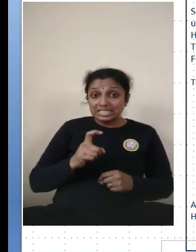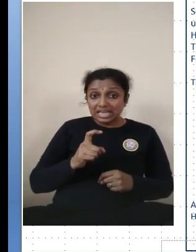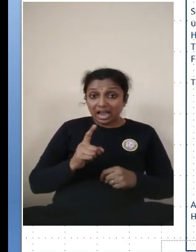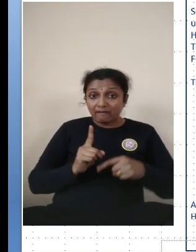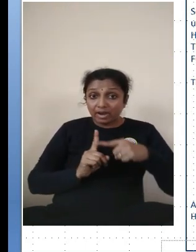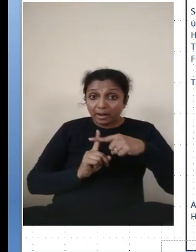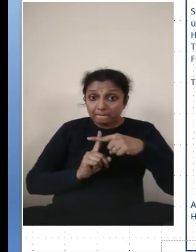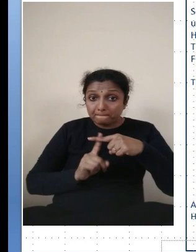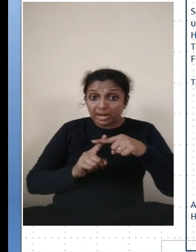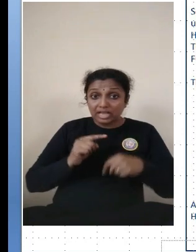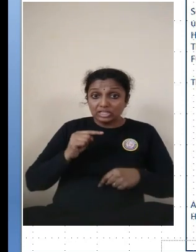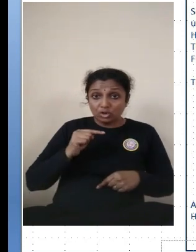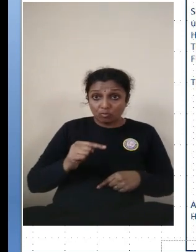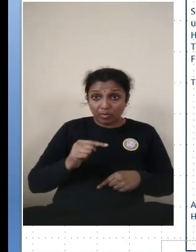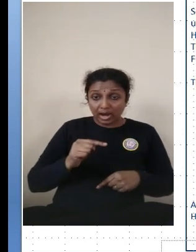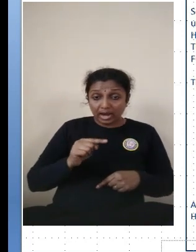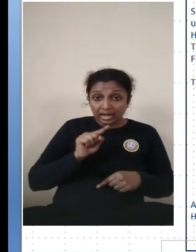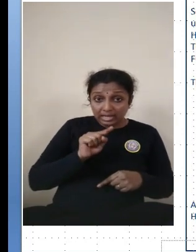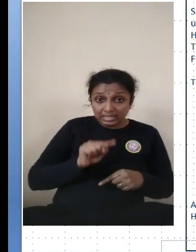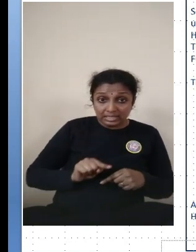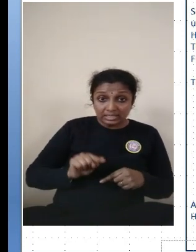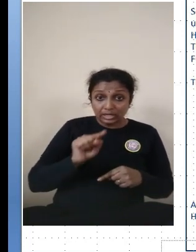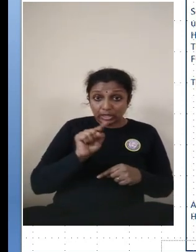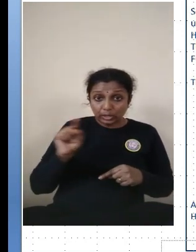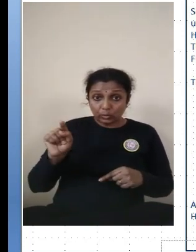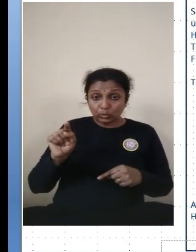2a. So,